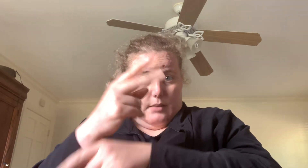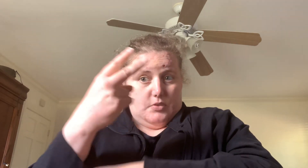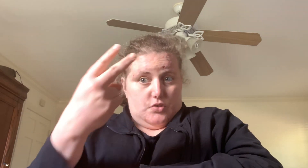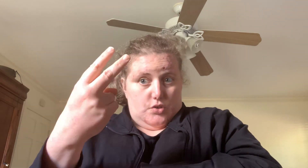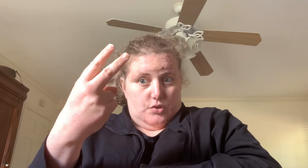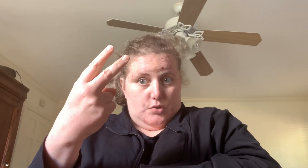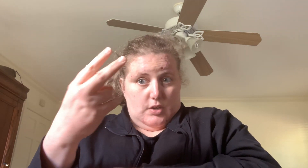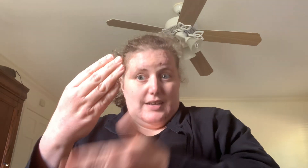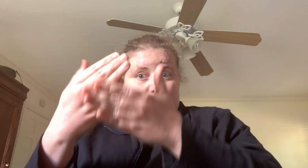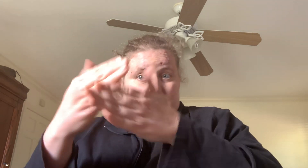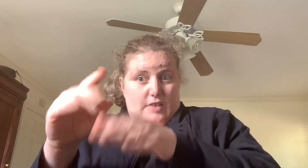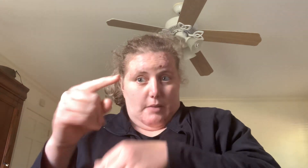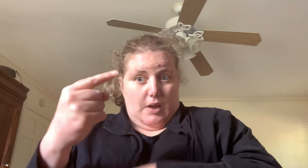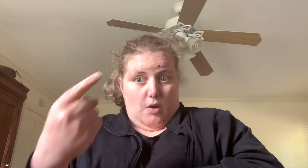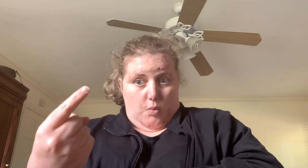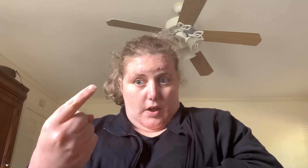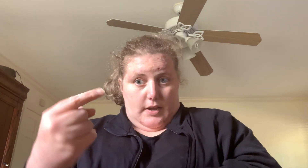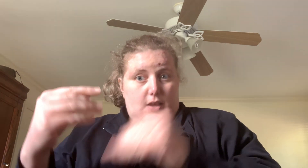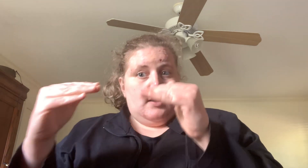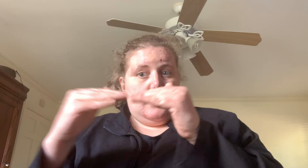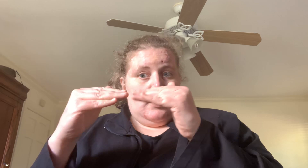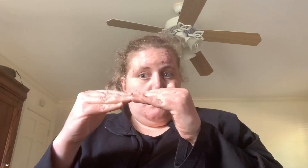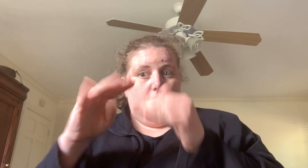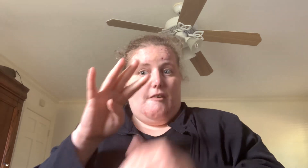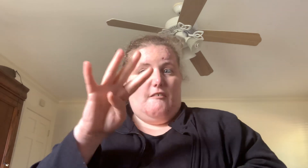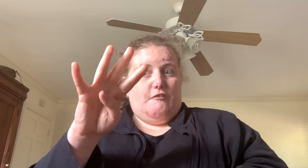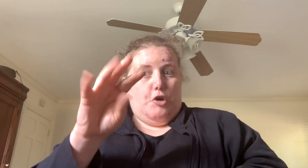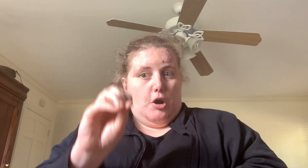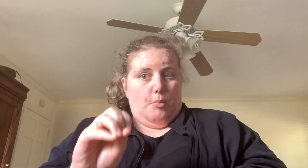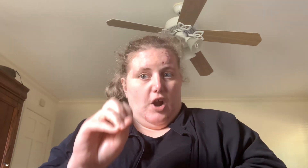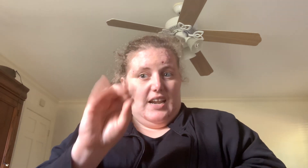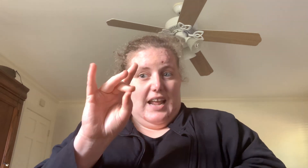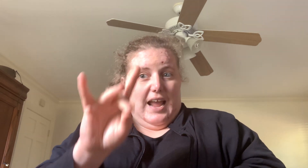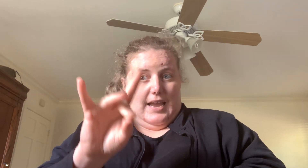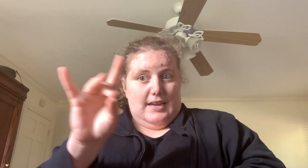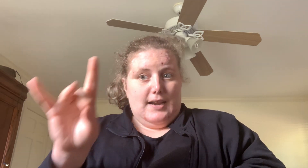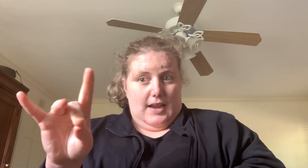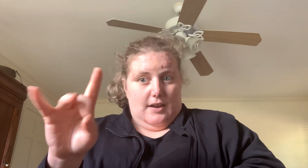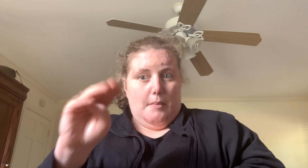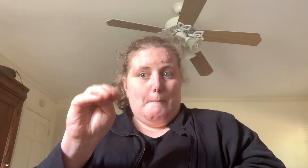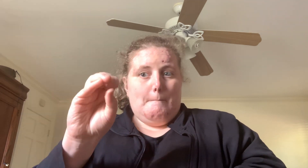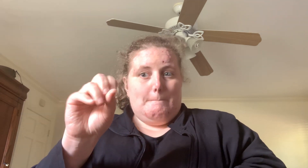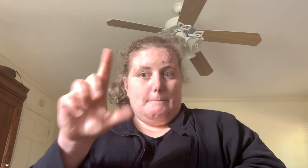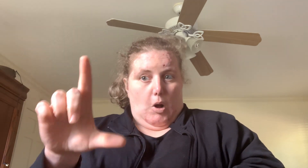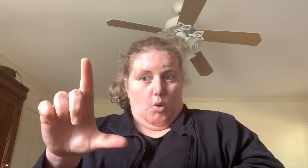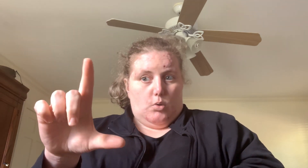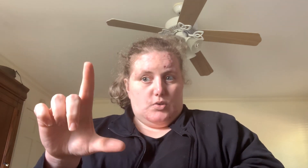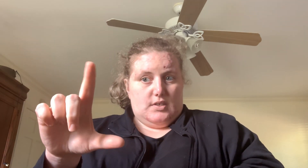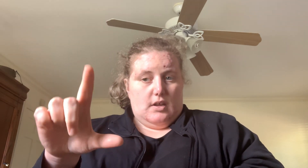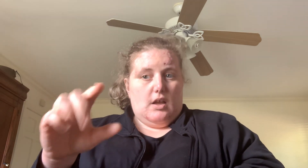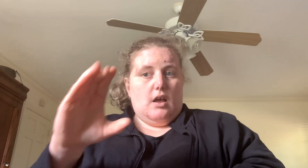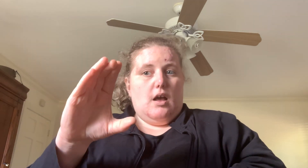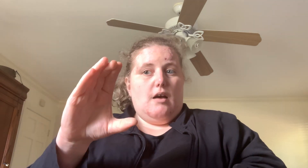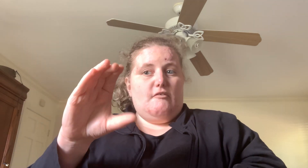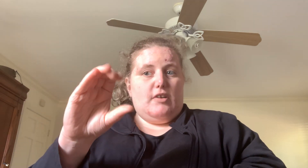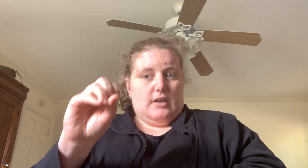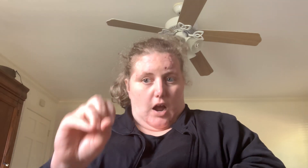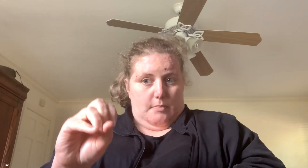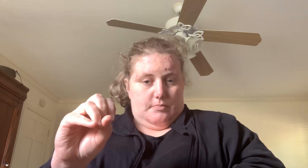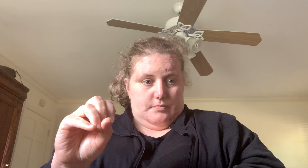be 4.88 moles of copper oxide will be produced. So to review, we